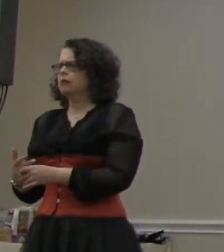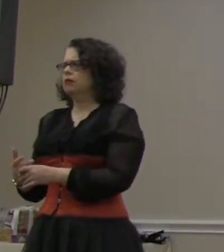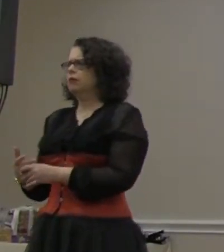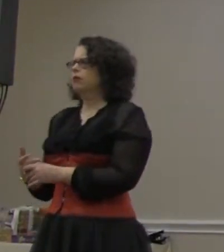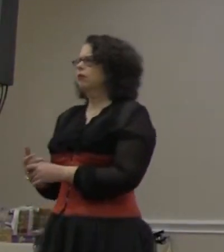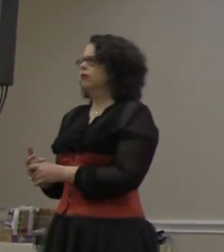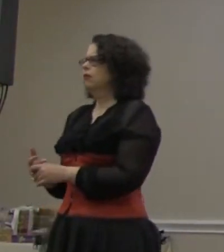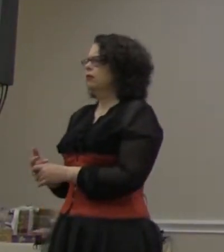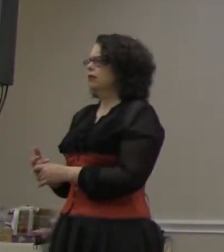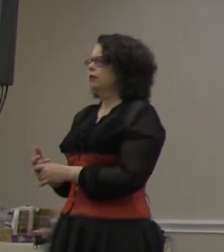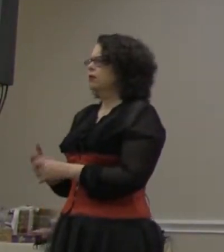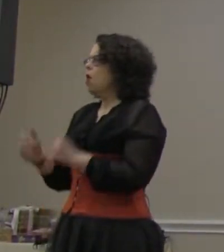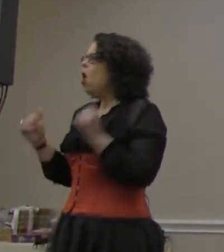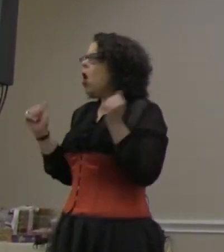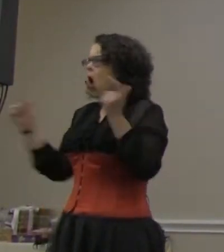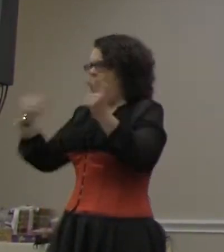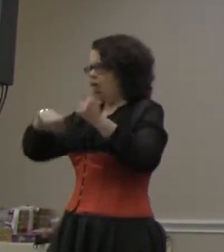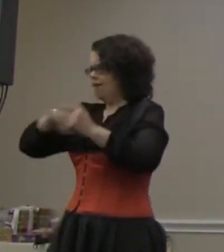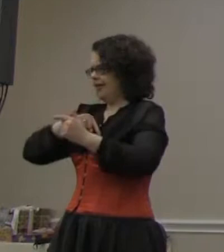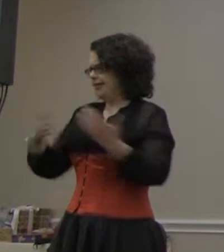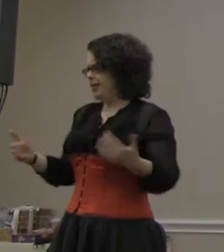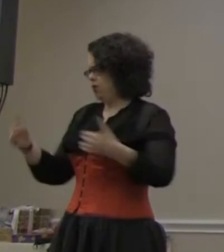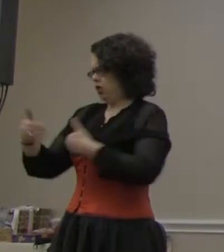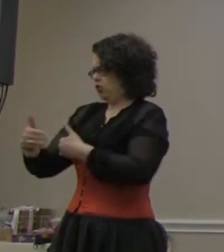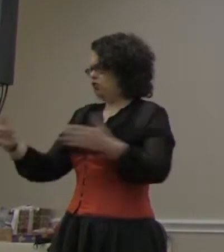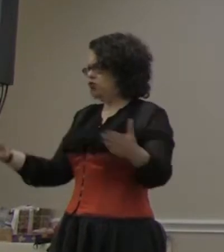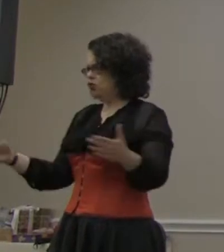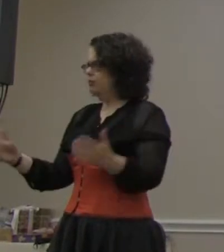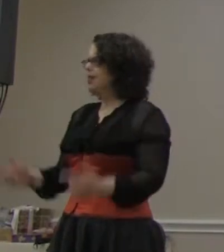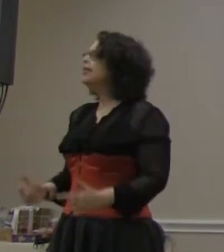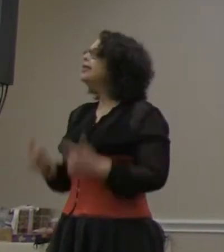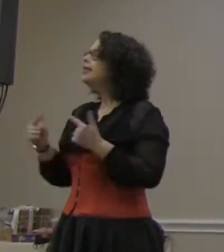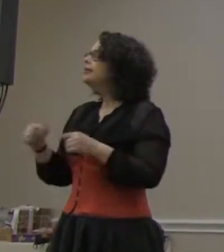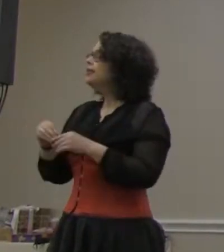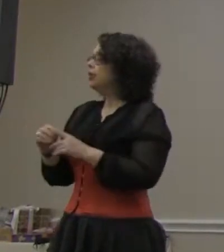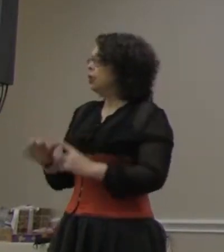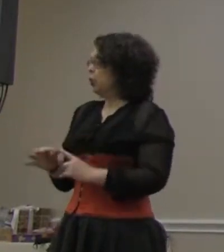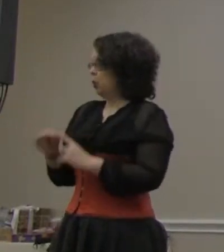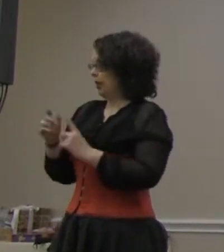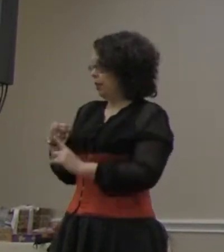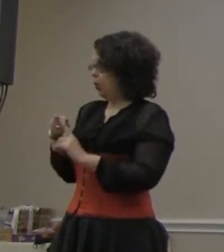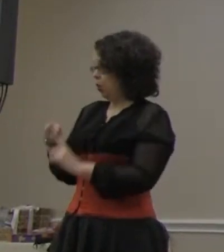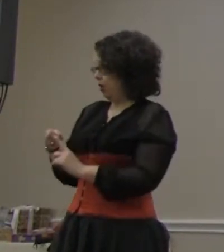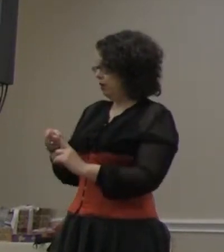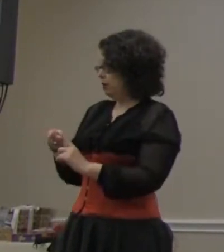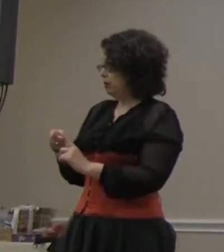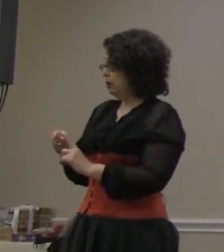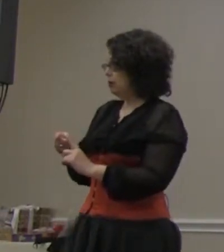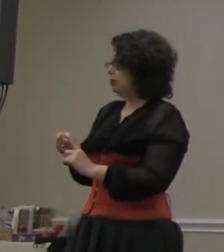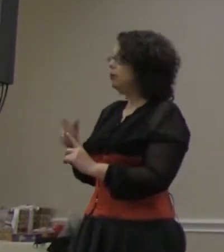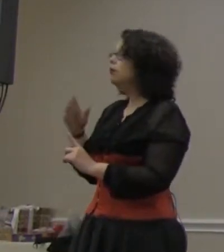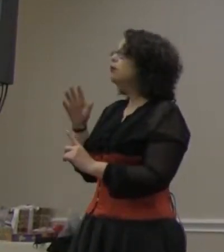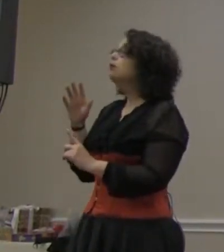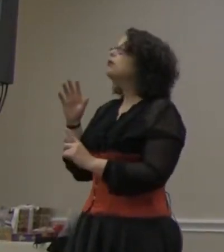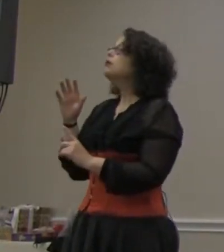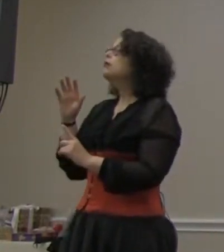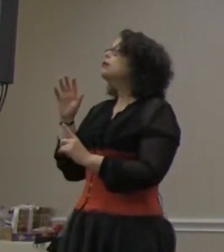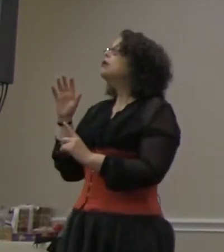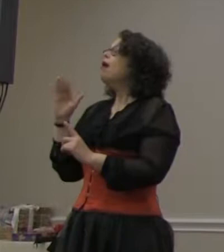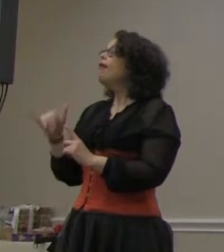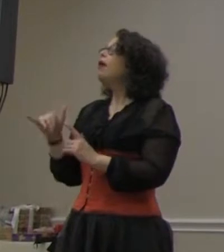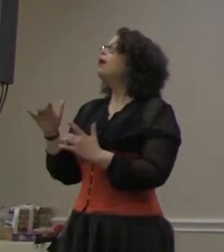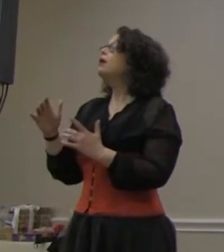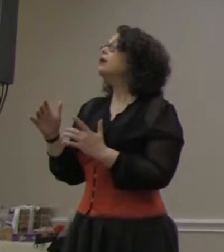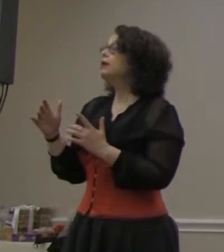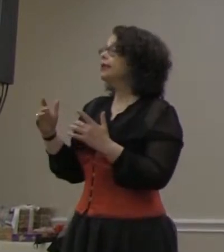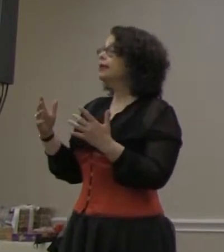Every single one of us in this room lives at a unique point that is the coming together of a